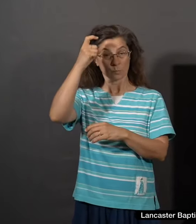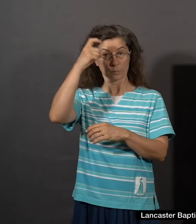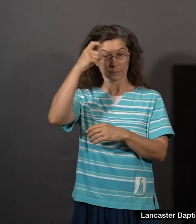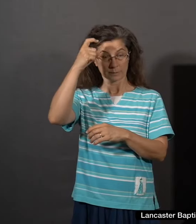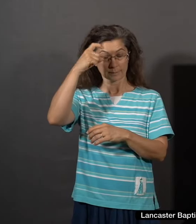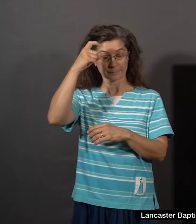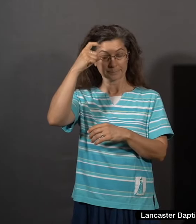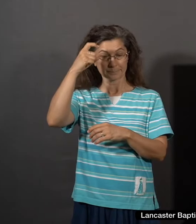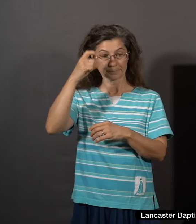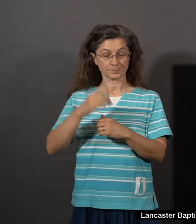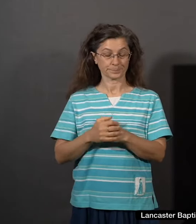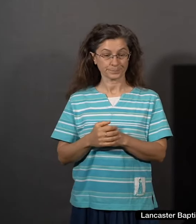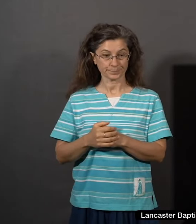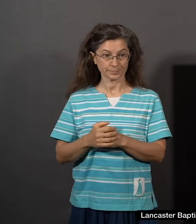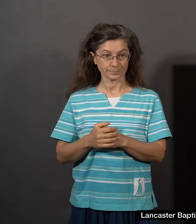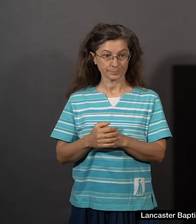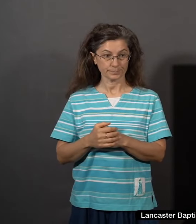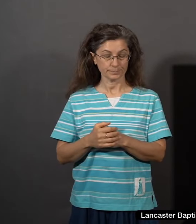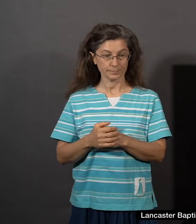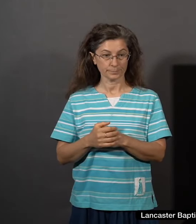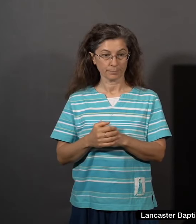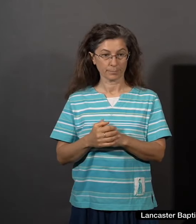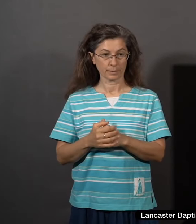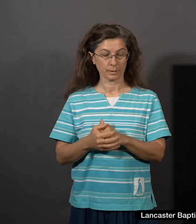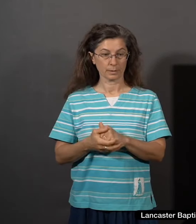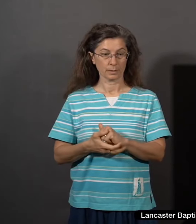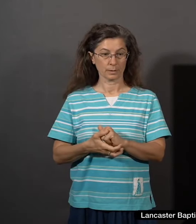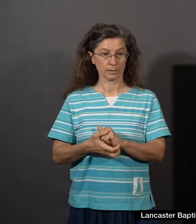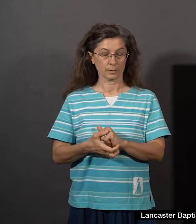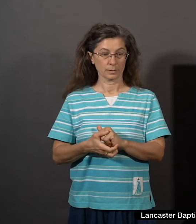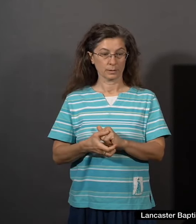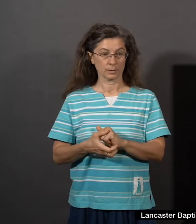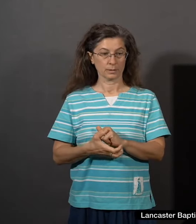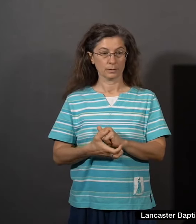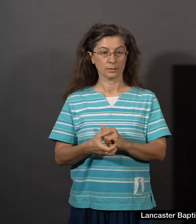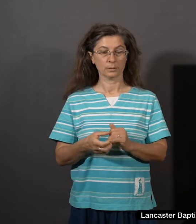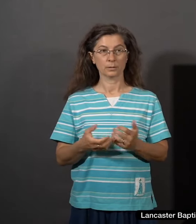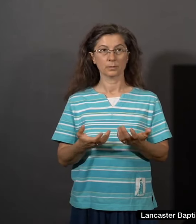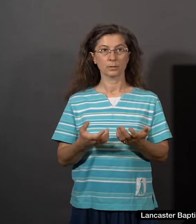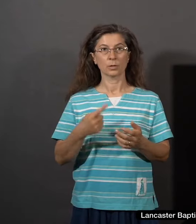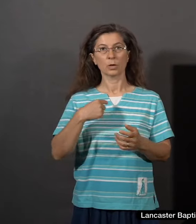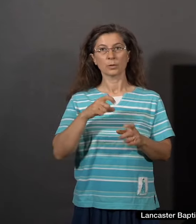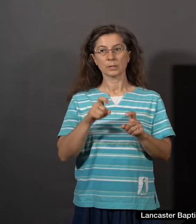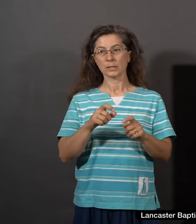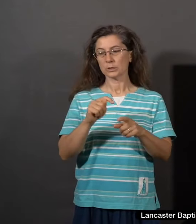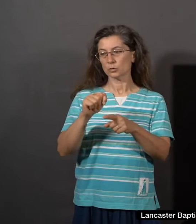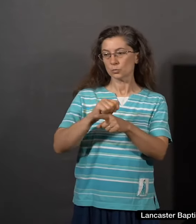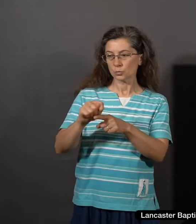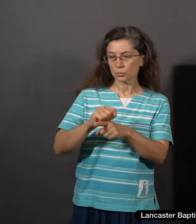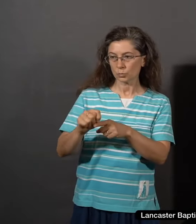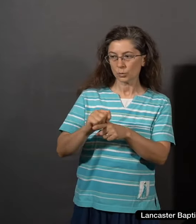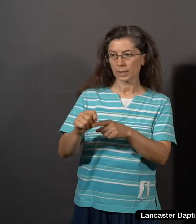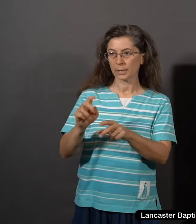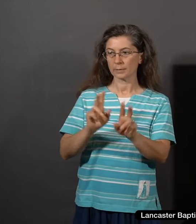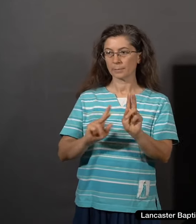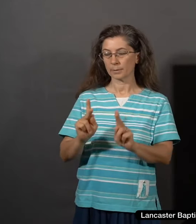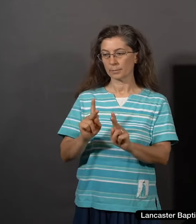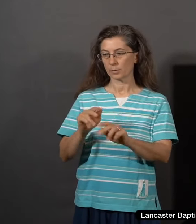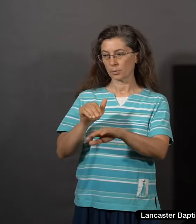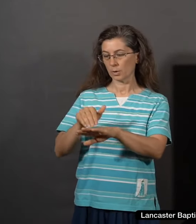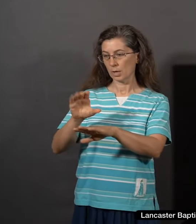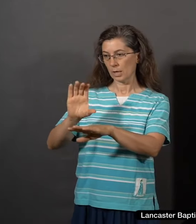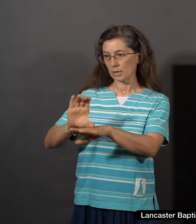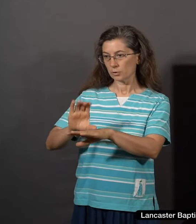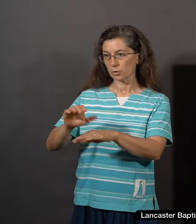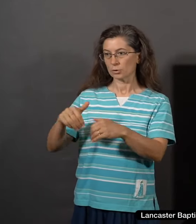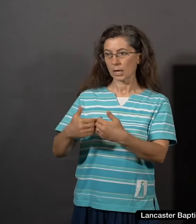that are taking uh infrared temperatures at the entryway doors we've got to train them on how to do that nicely and um and